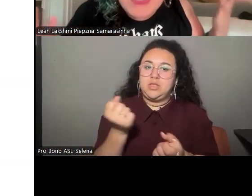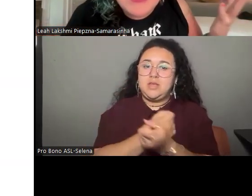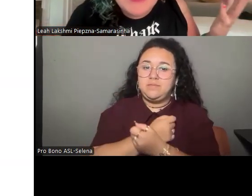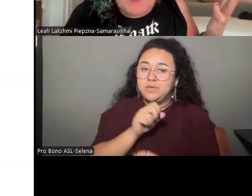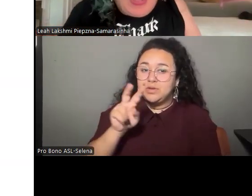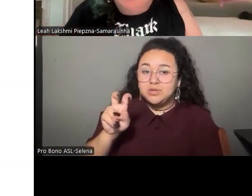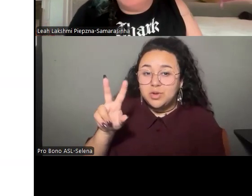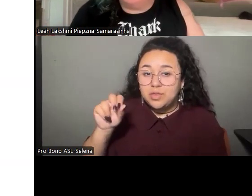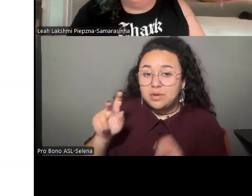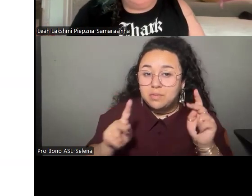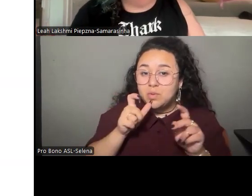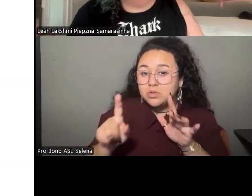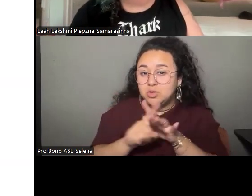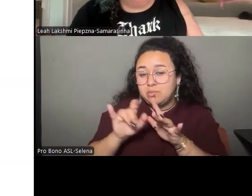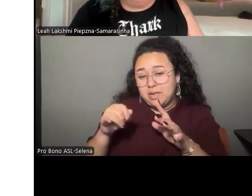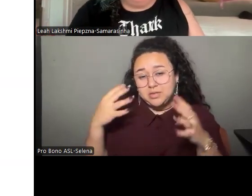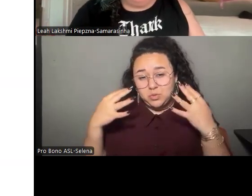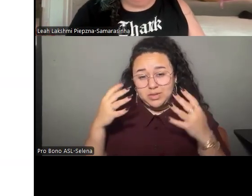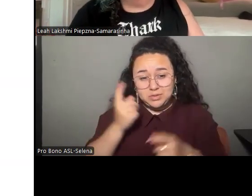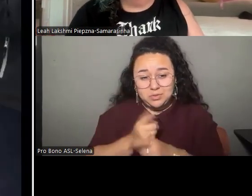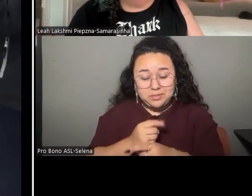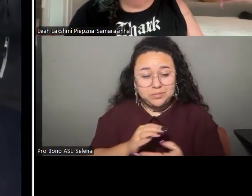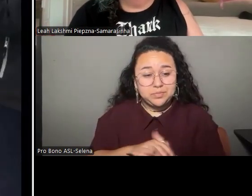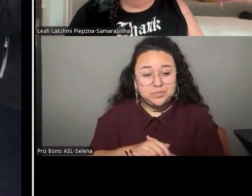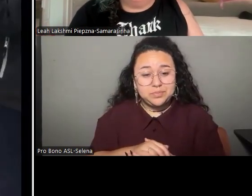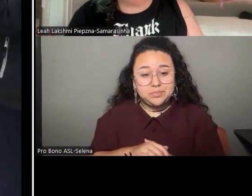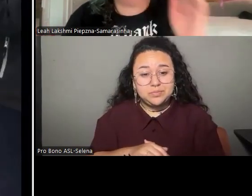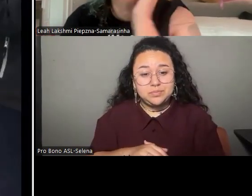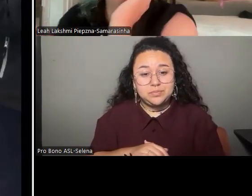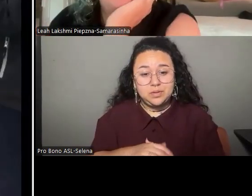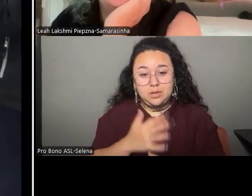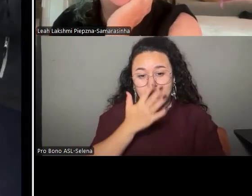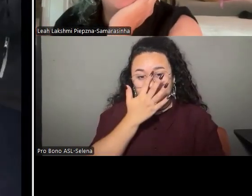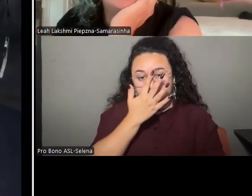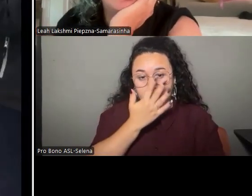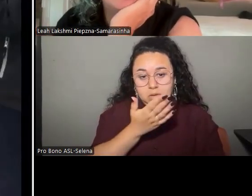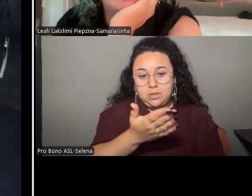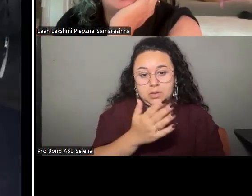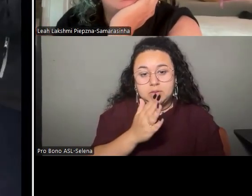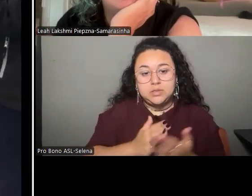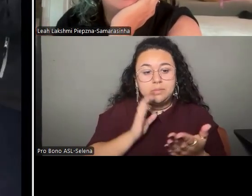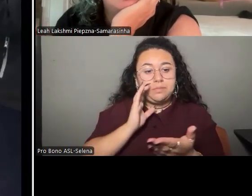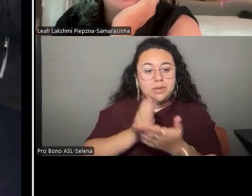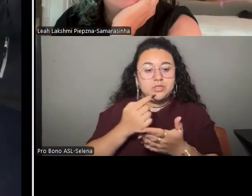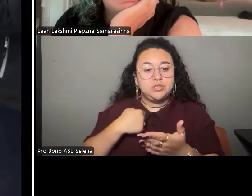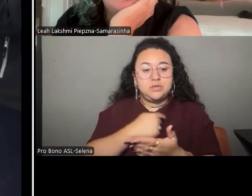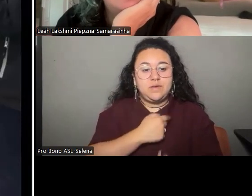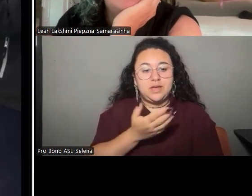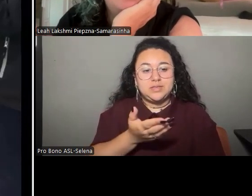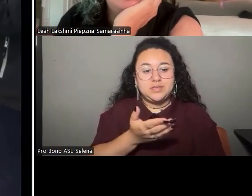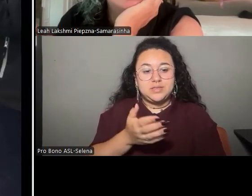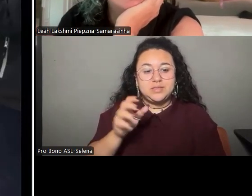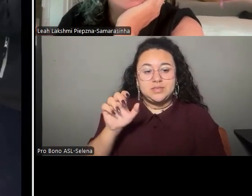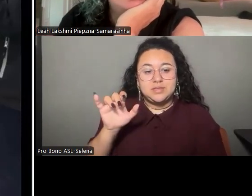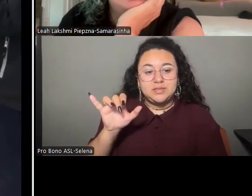up. Wild, right? Um, and these are just some photographs of us. Like that's Cyrus